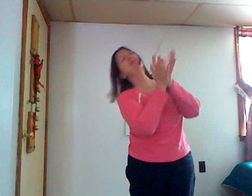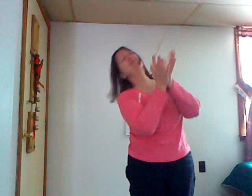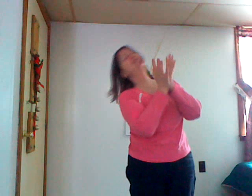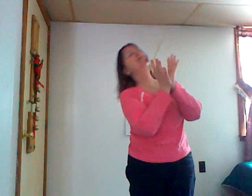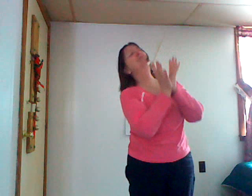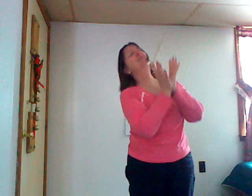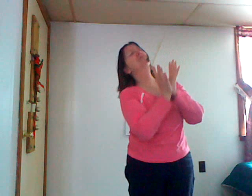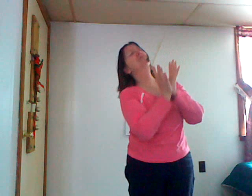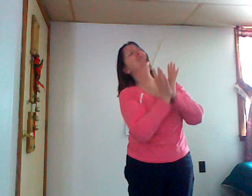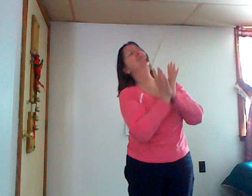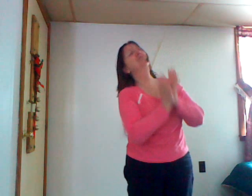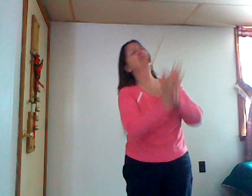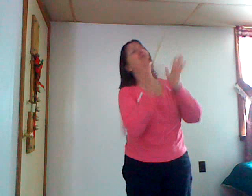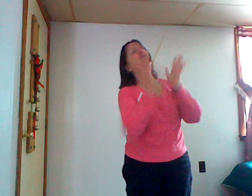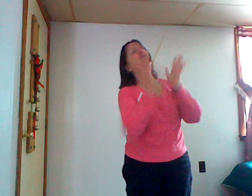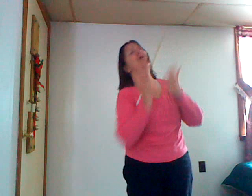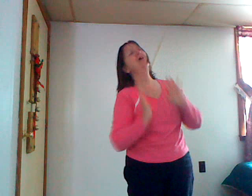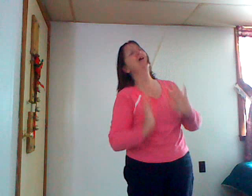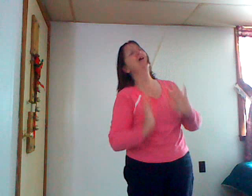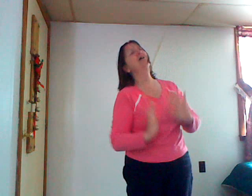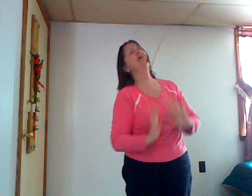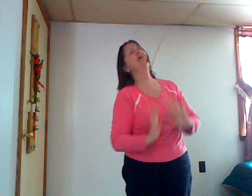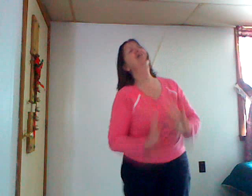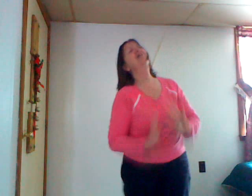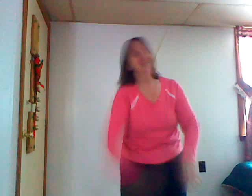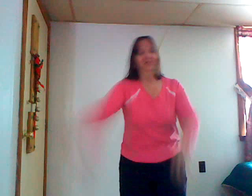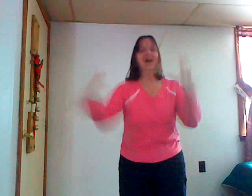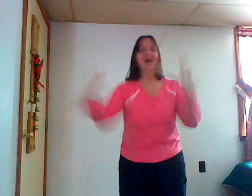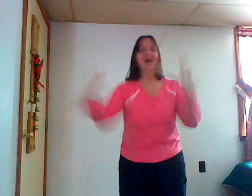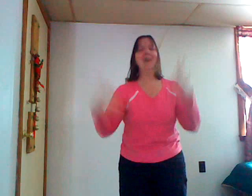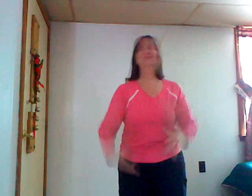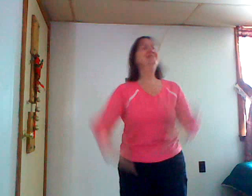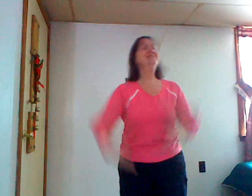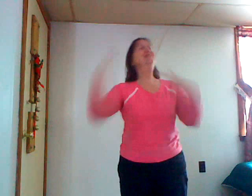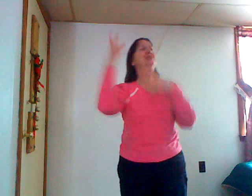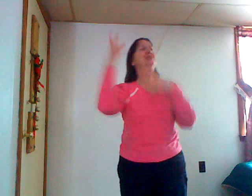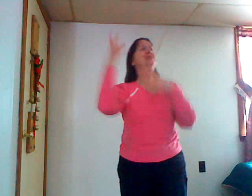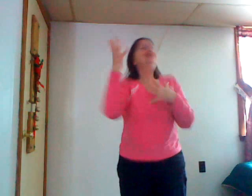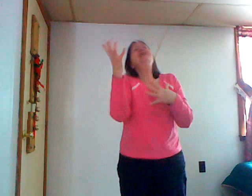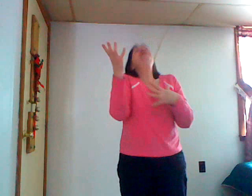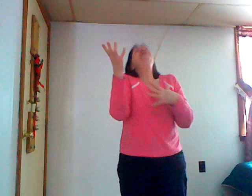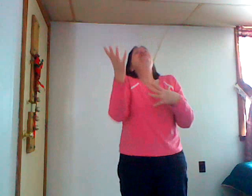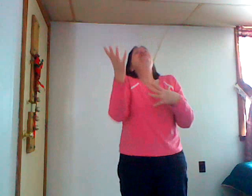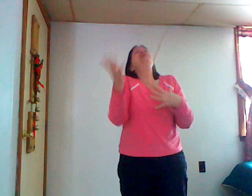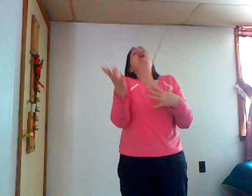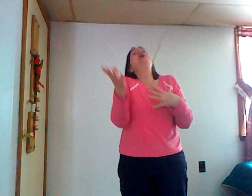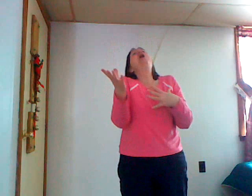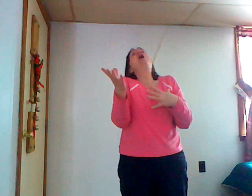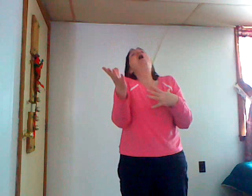troubled water, I will ease your